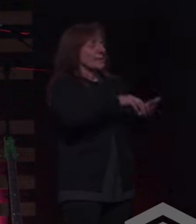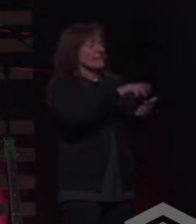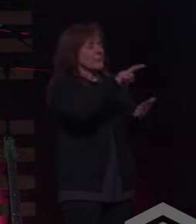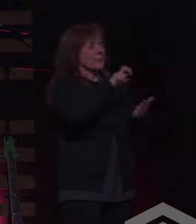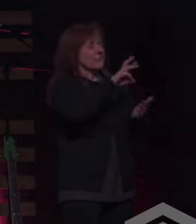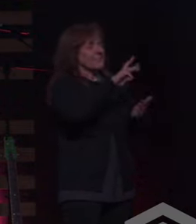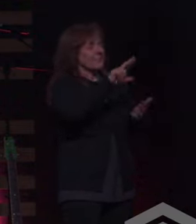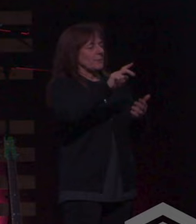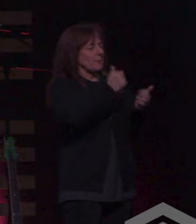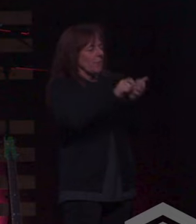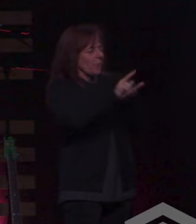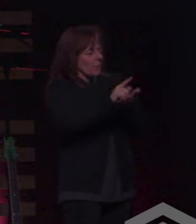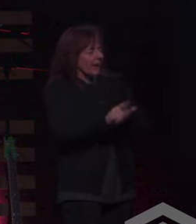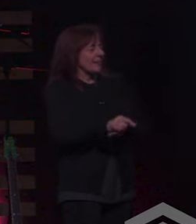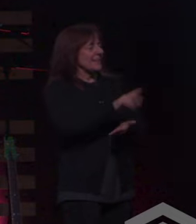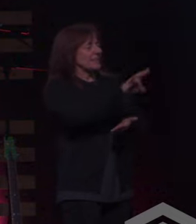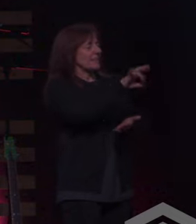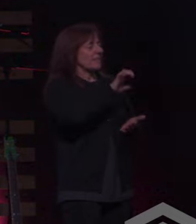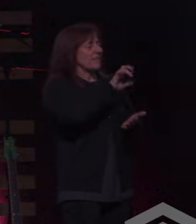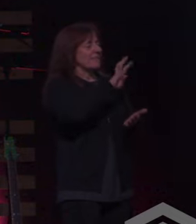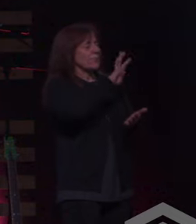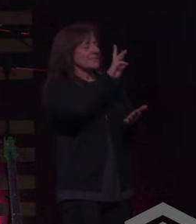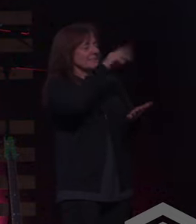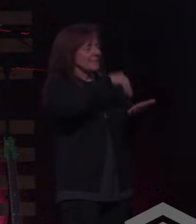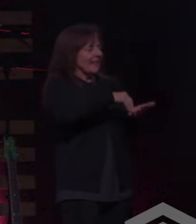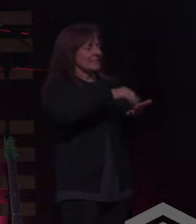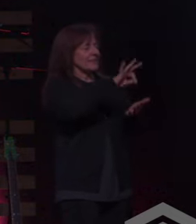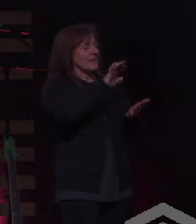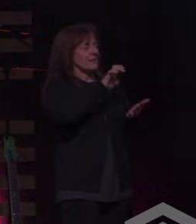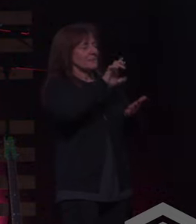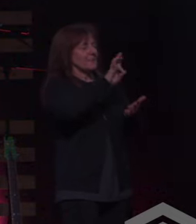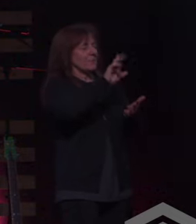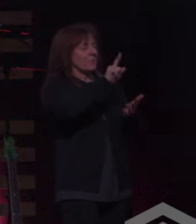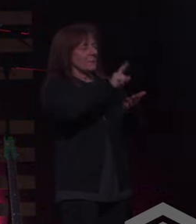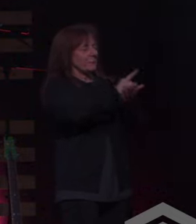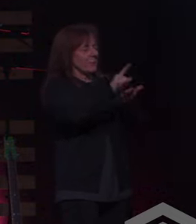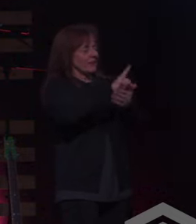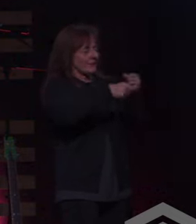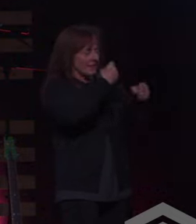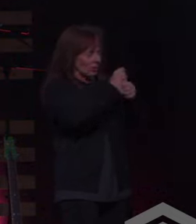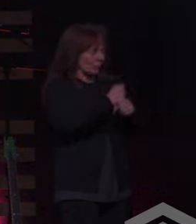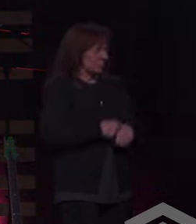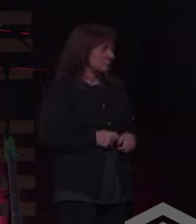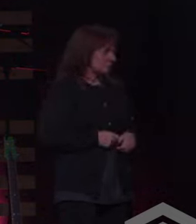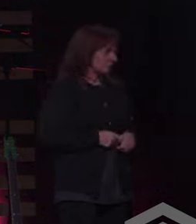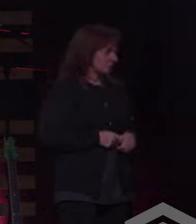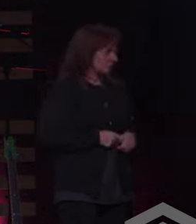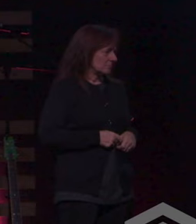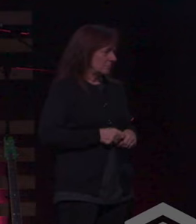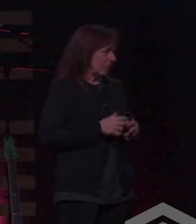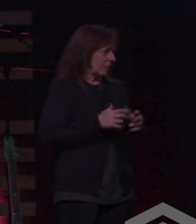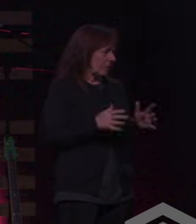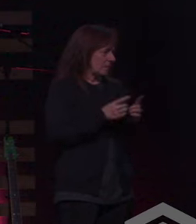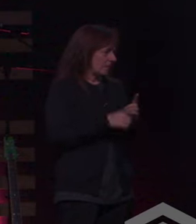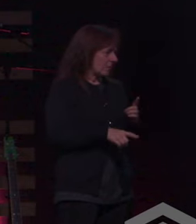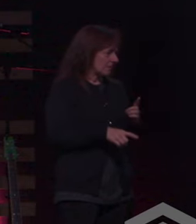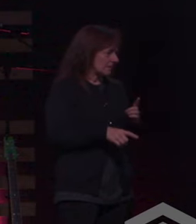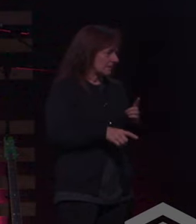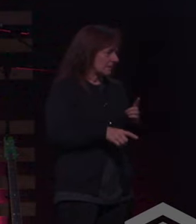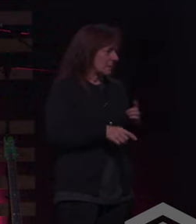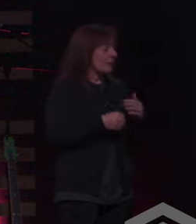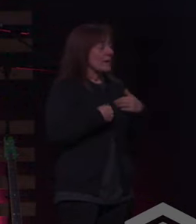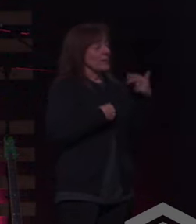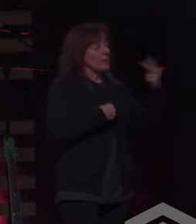14,364 divorces per week, and 746,971 divorces per year. There are nearly